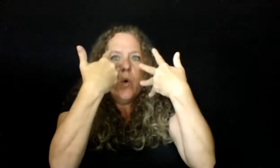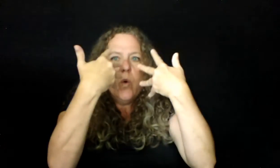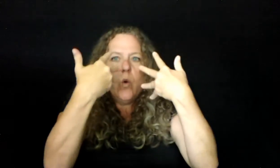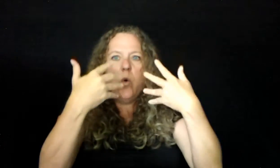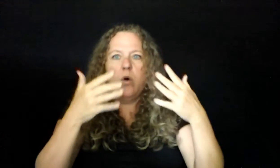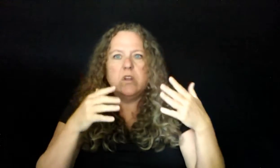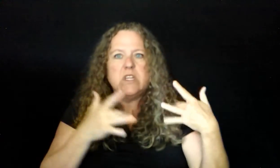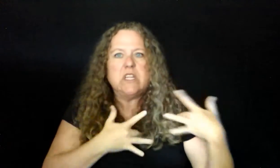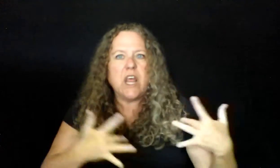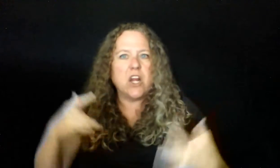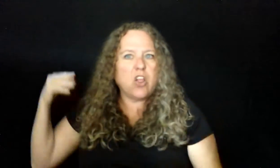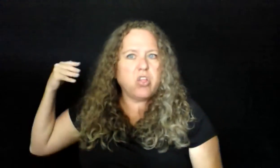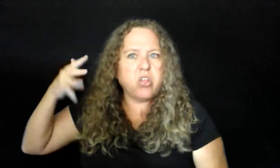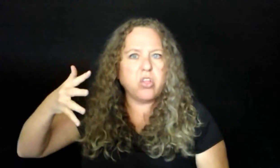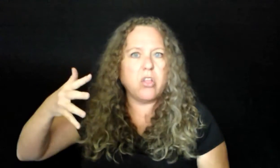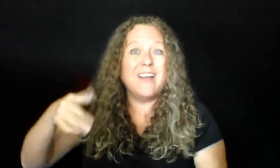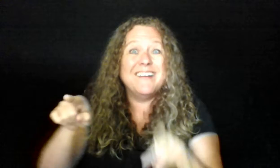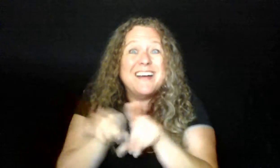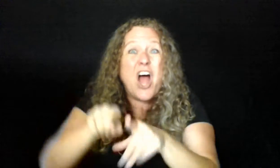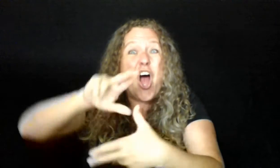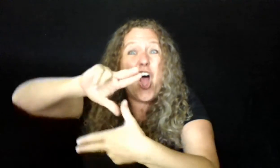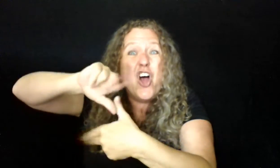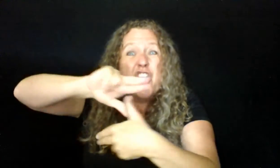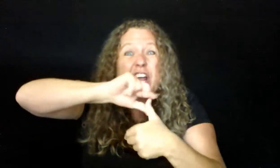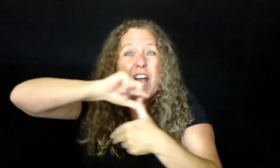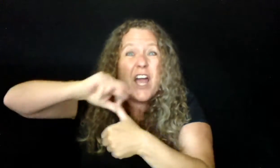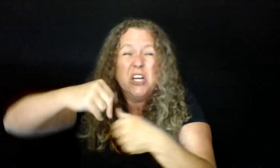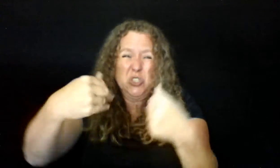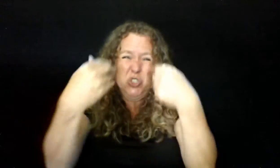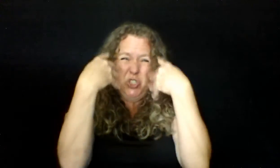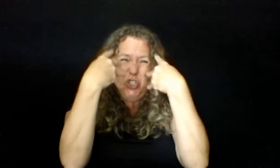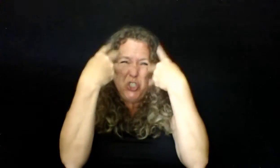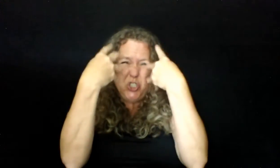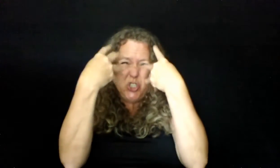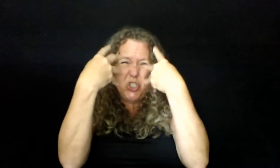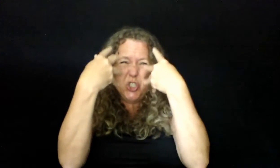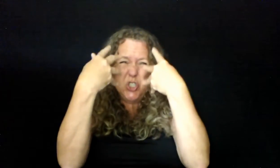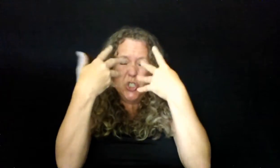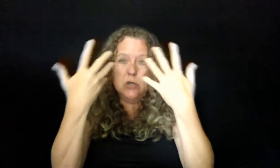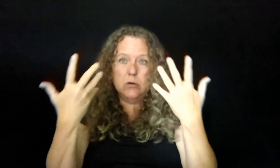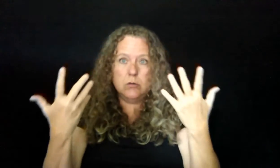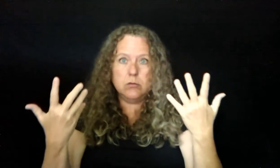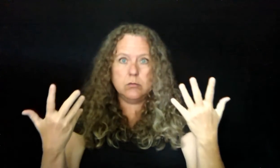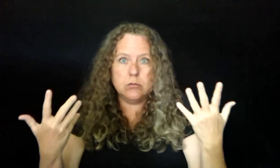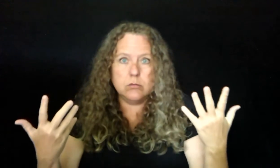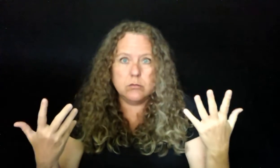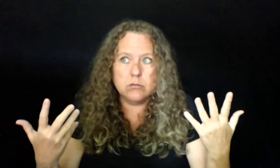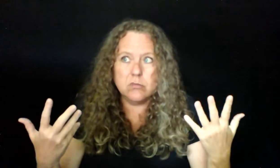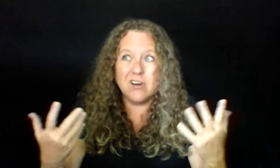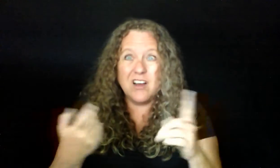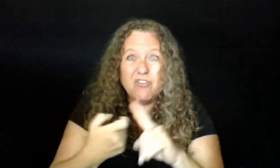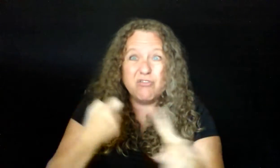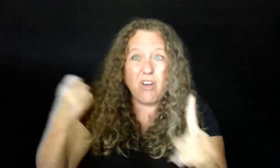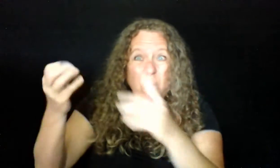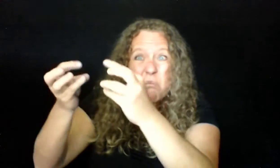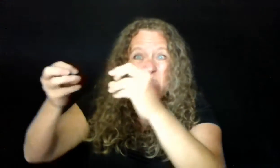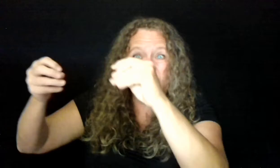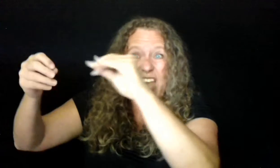at hurricane forces. And it just happens to be coming out of the port. At this point,